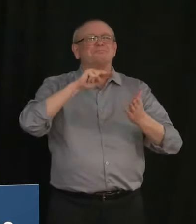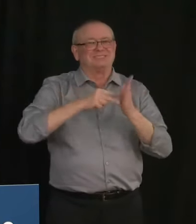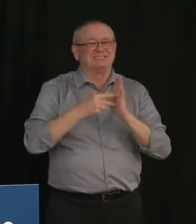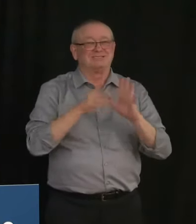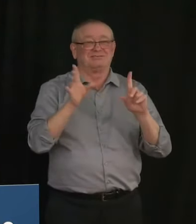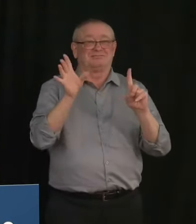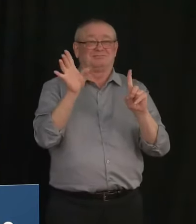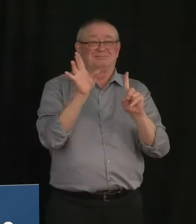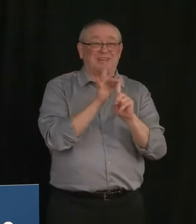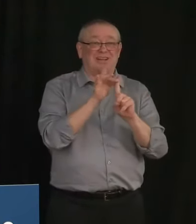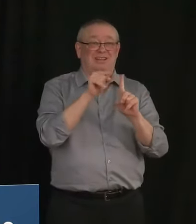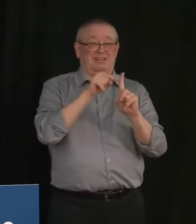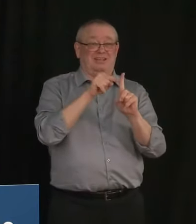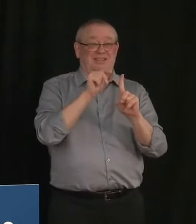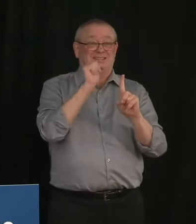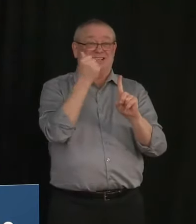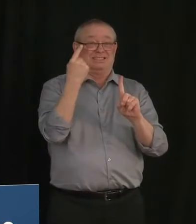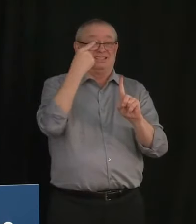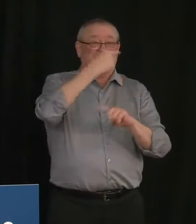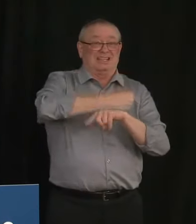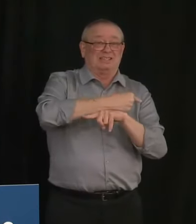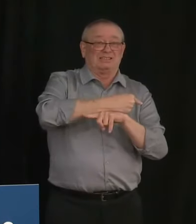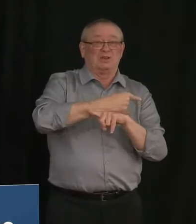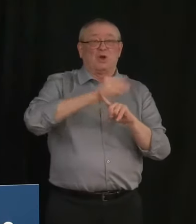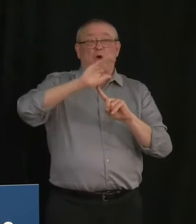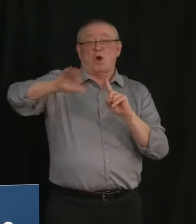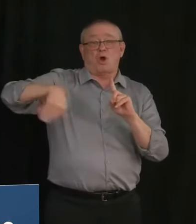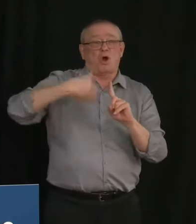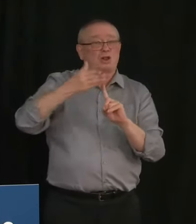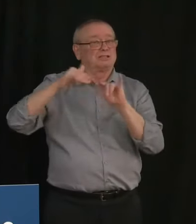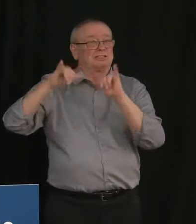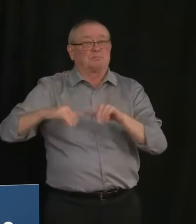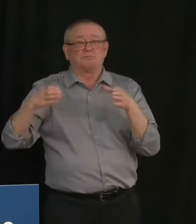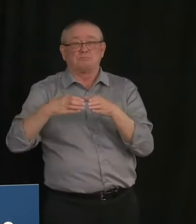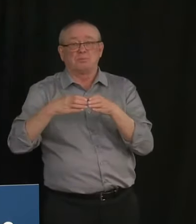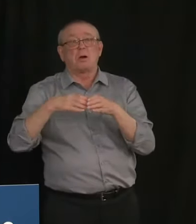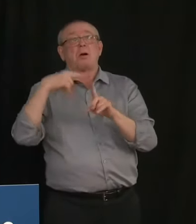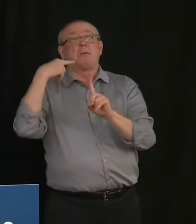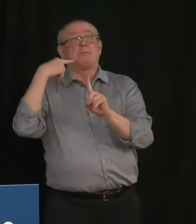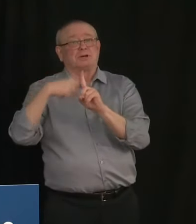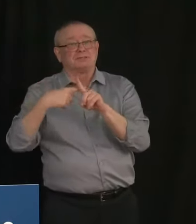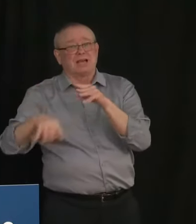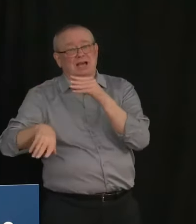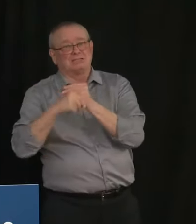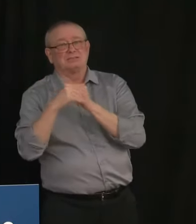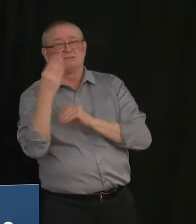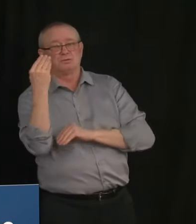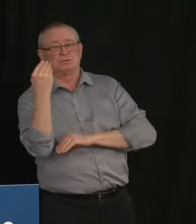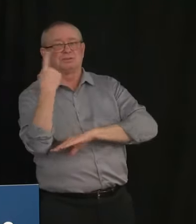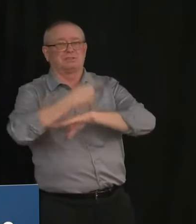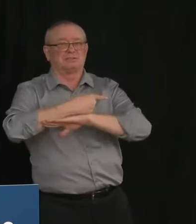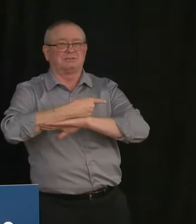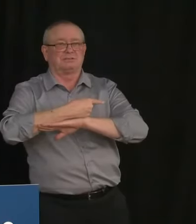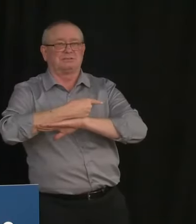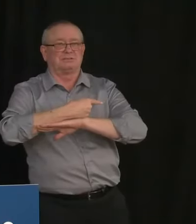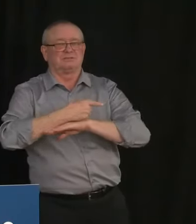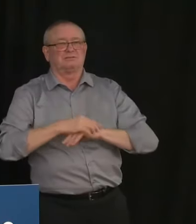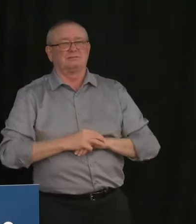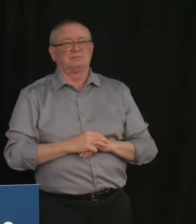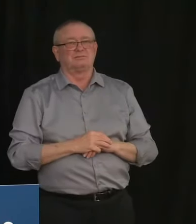10 days the case is infectious plus the quarantine period of 14 days for contacts would be the